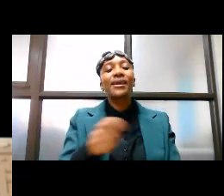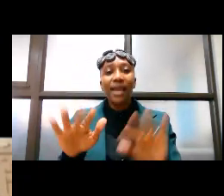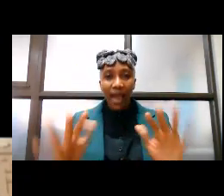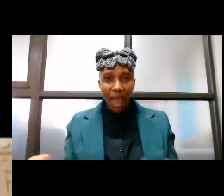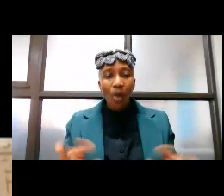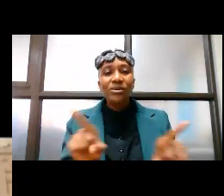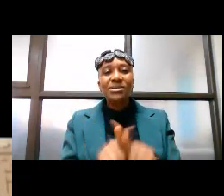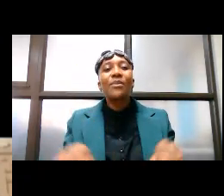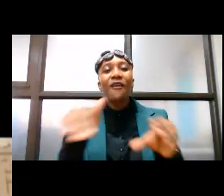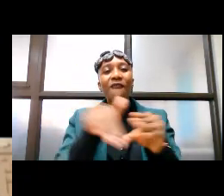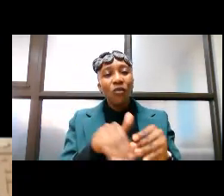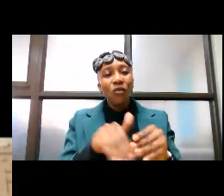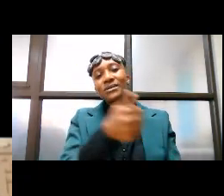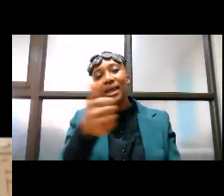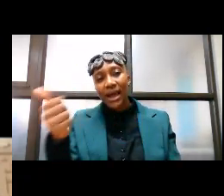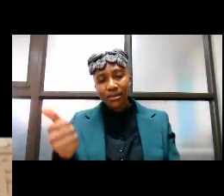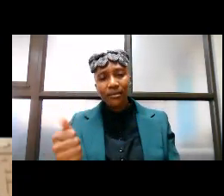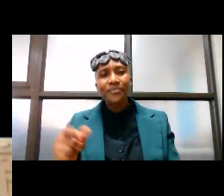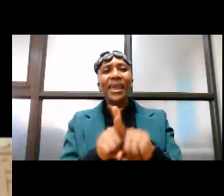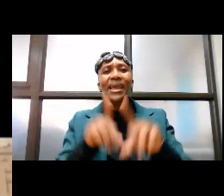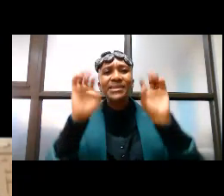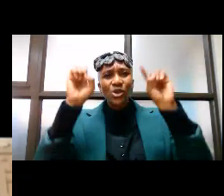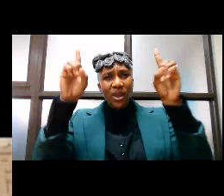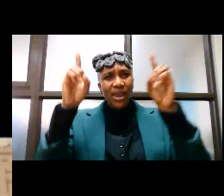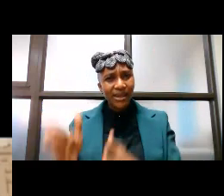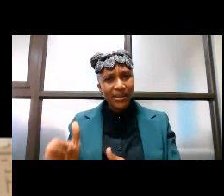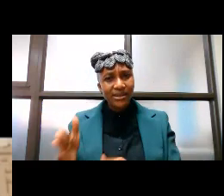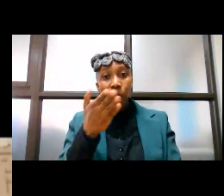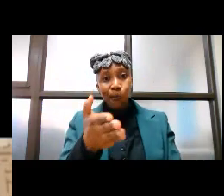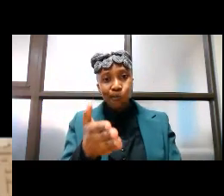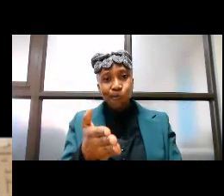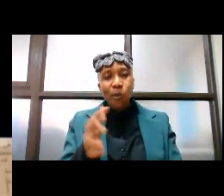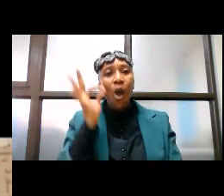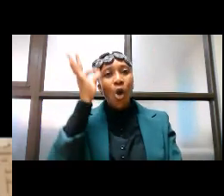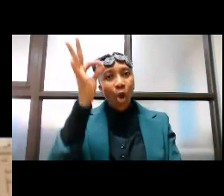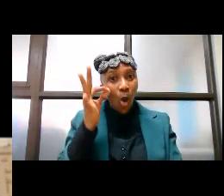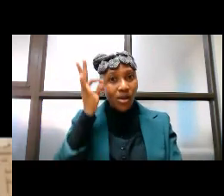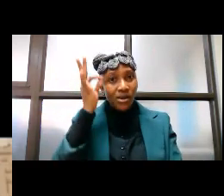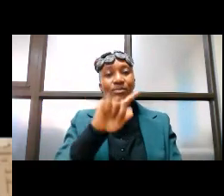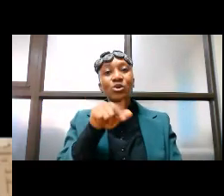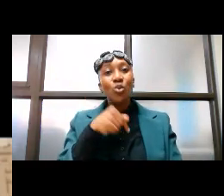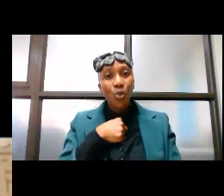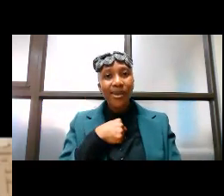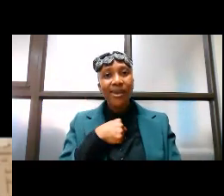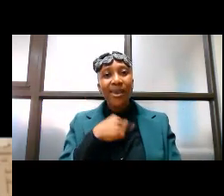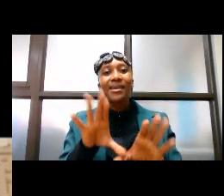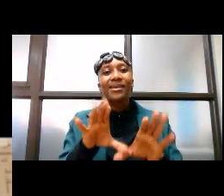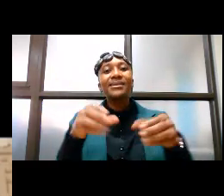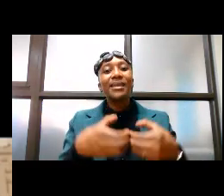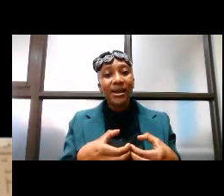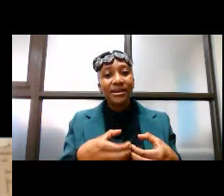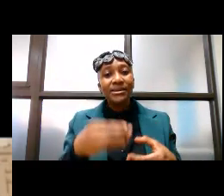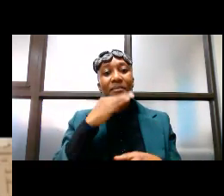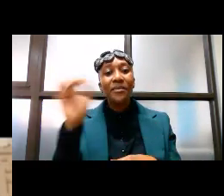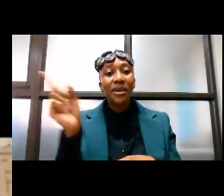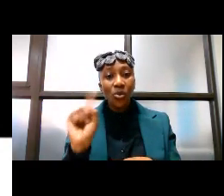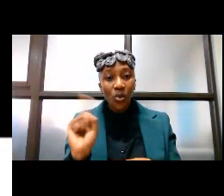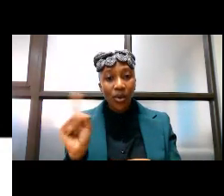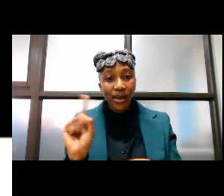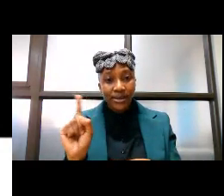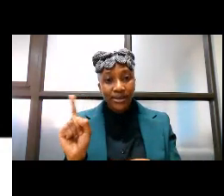And as educators, these are the concepts that we then in class look at. That's body